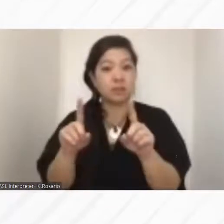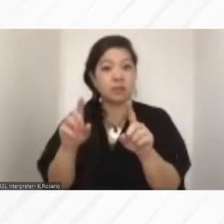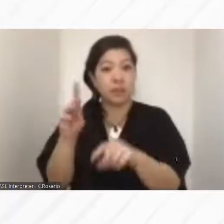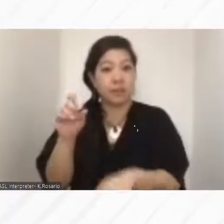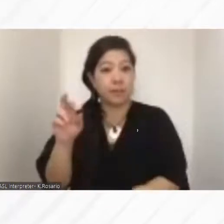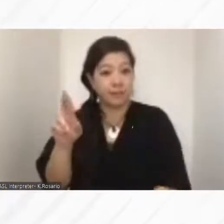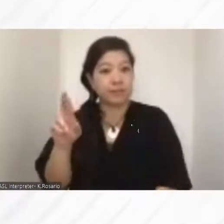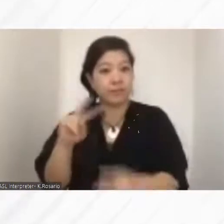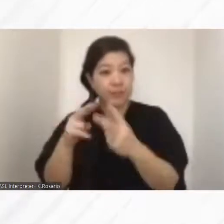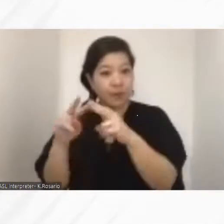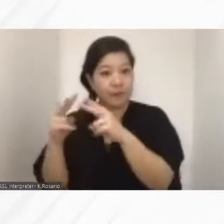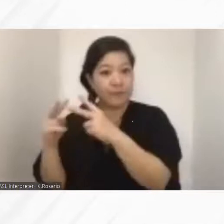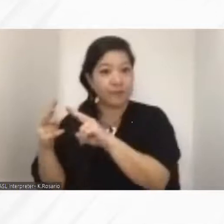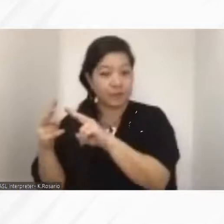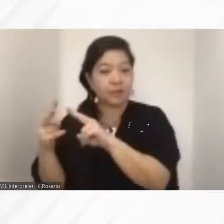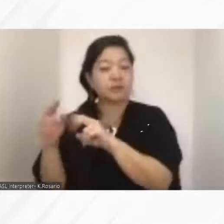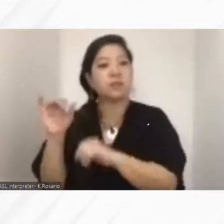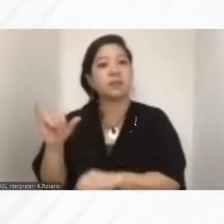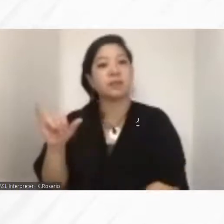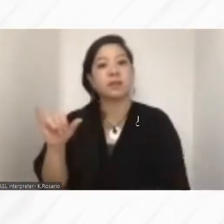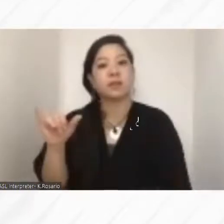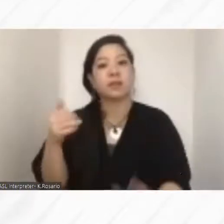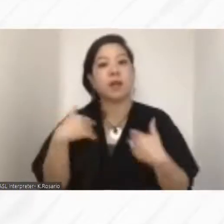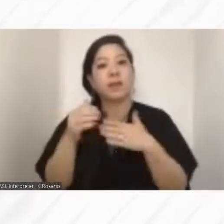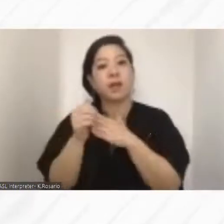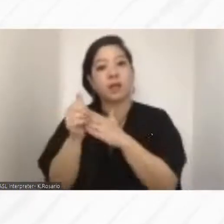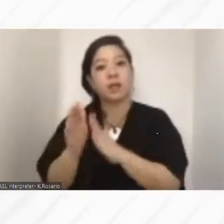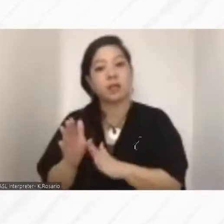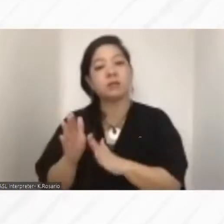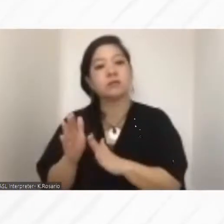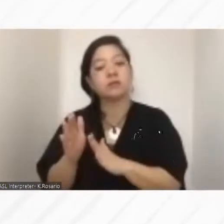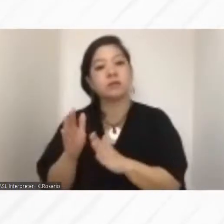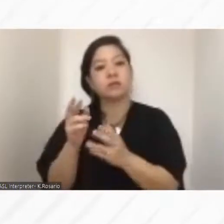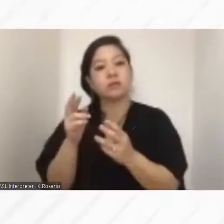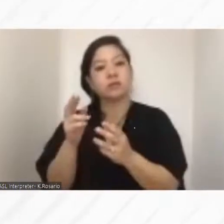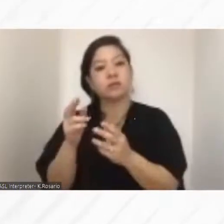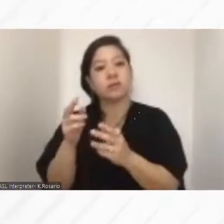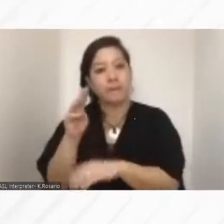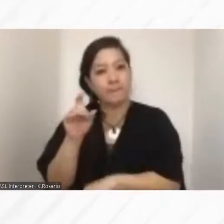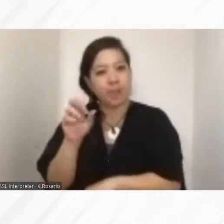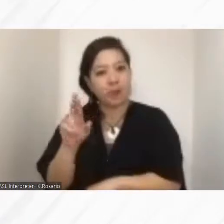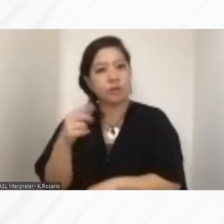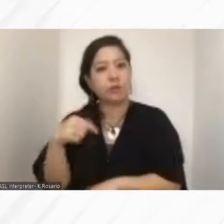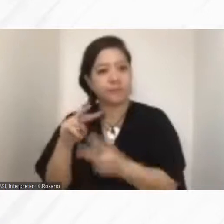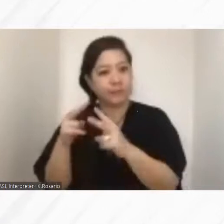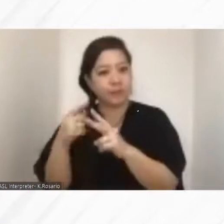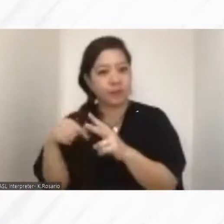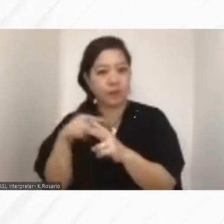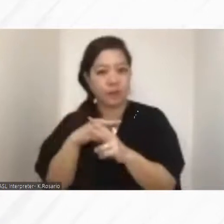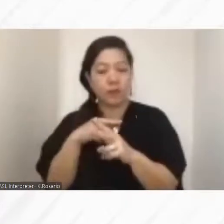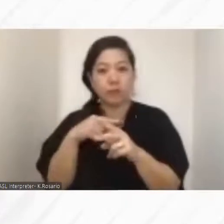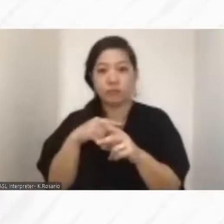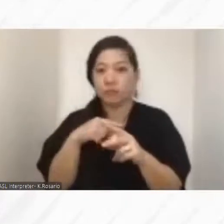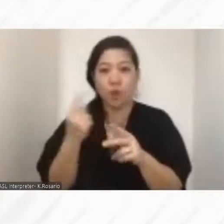municipalities, villages that are led by village mayors. And we are boots on the ground. We